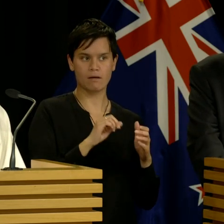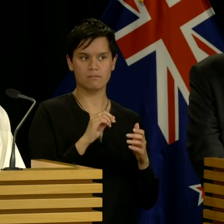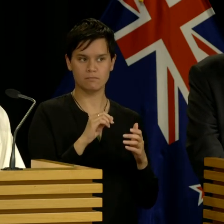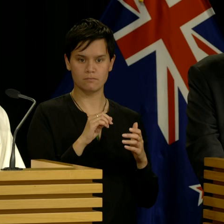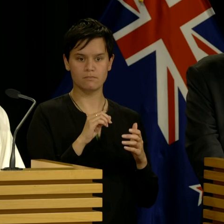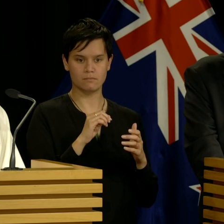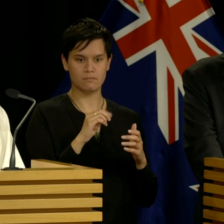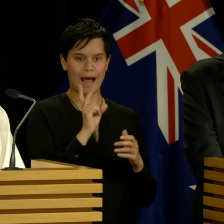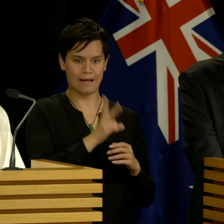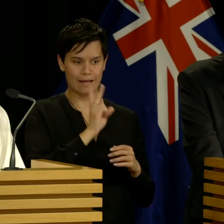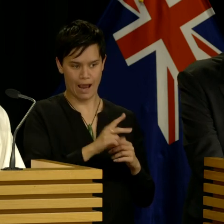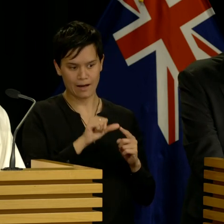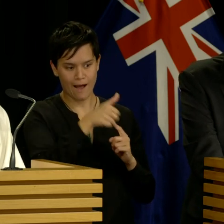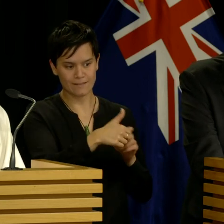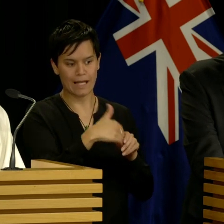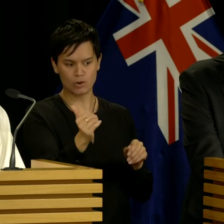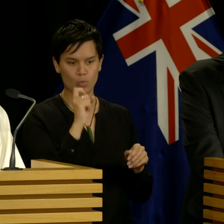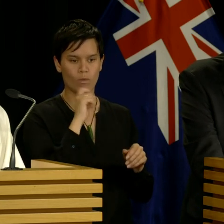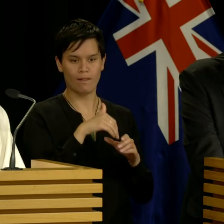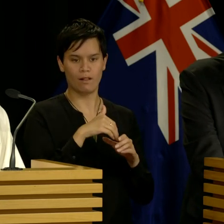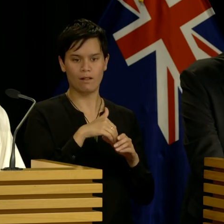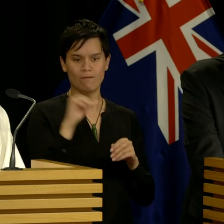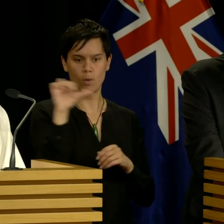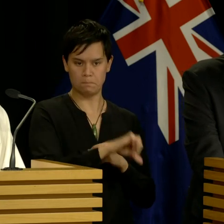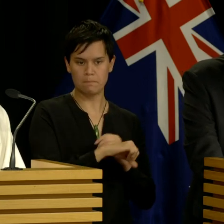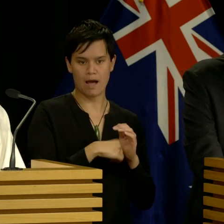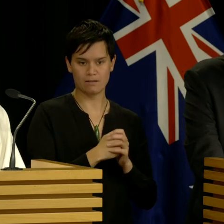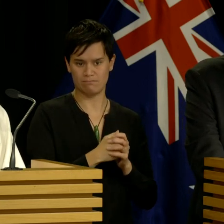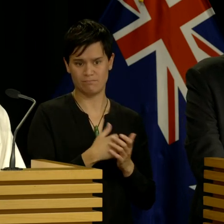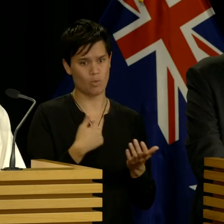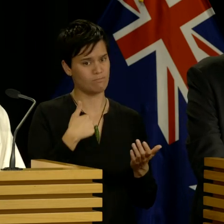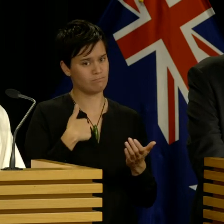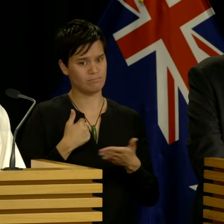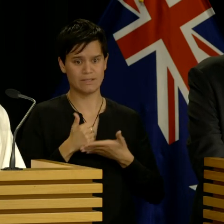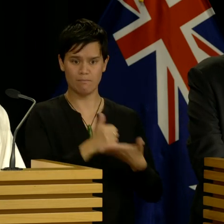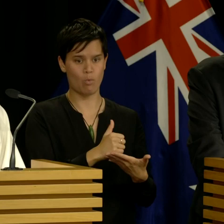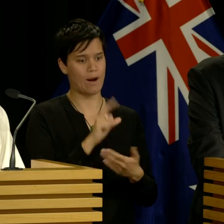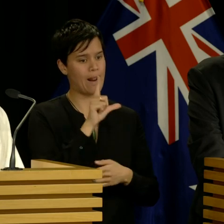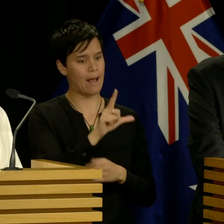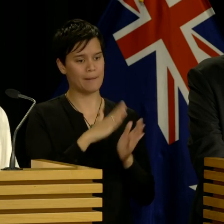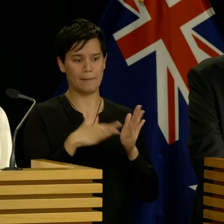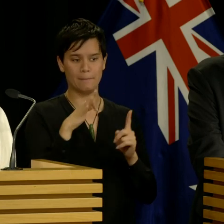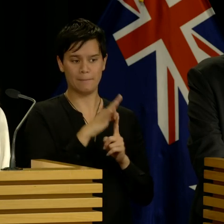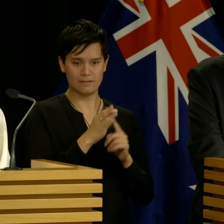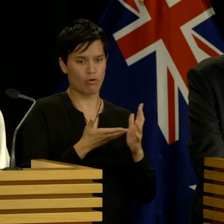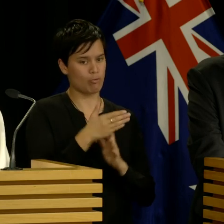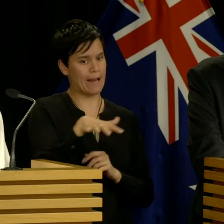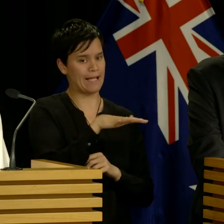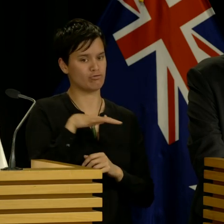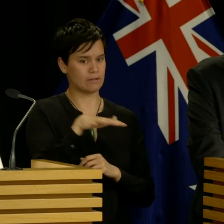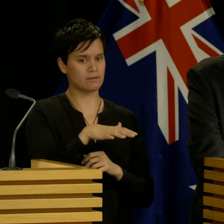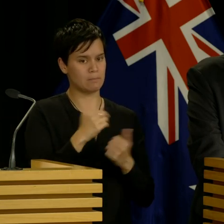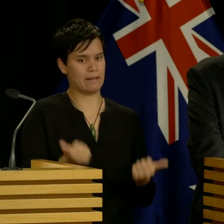who's standing quite late in the piece, and toe to toe, I back our MPs all the way. Mr. Robertson, do you have any update